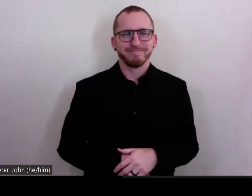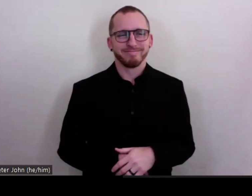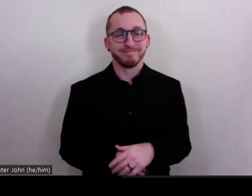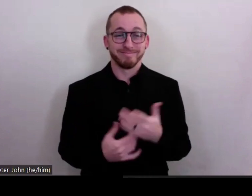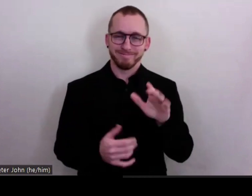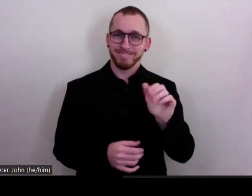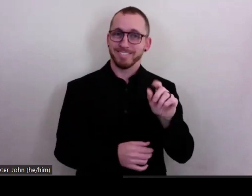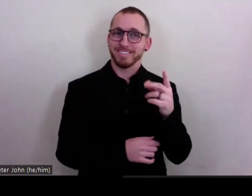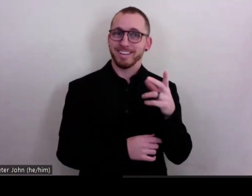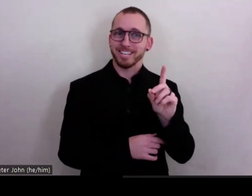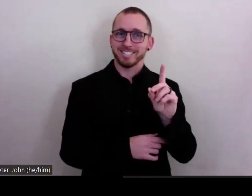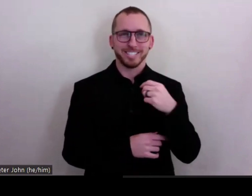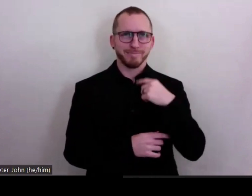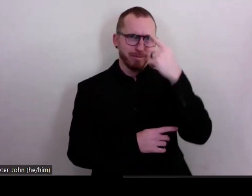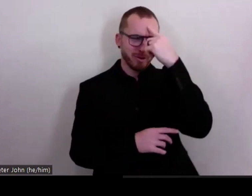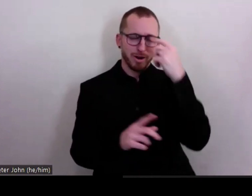Okay.